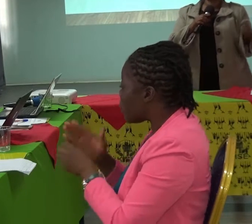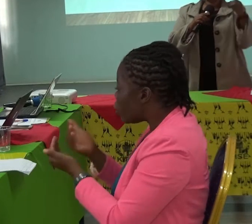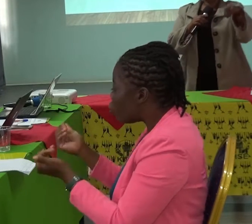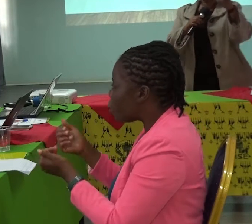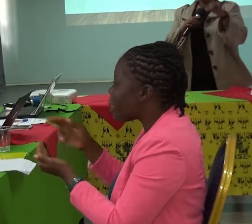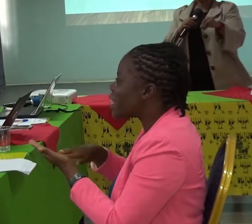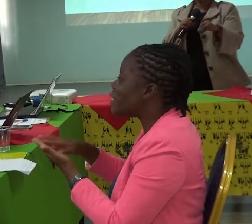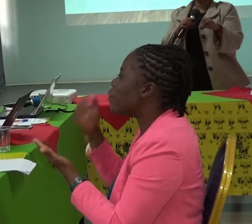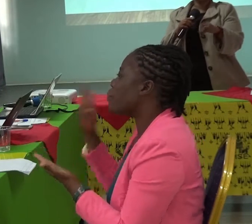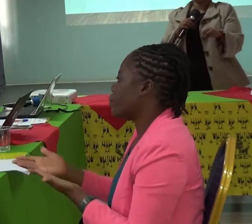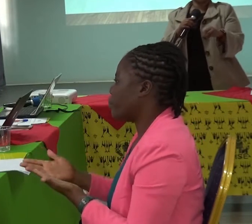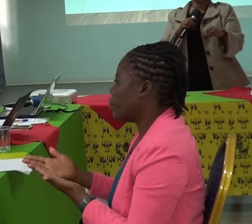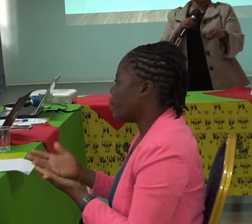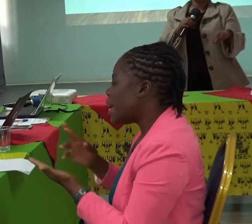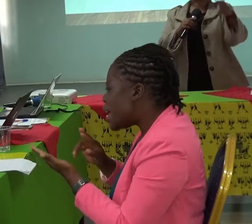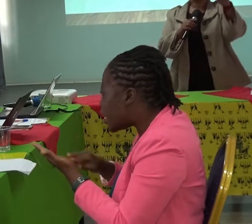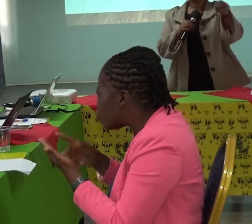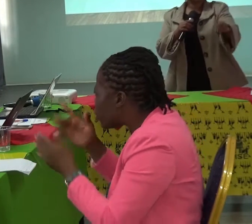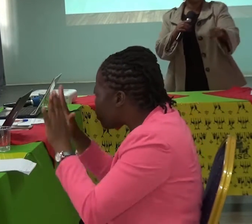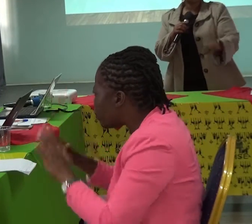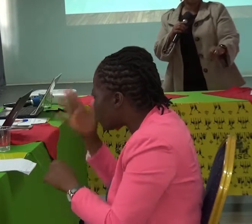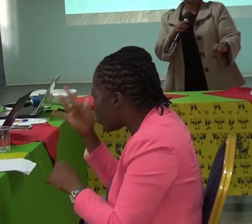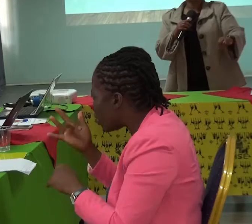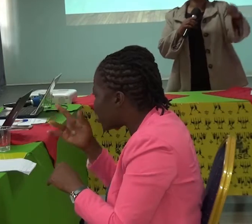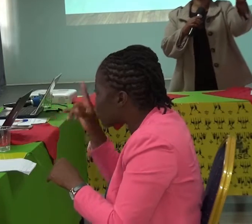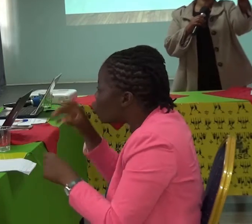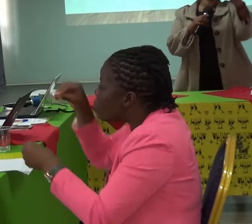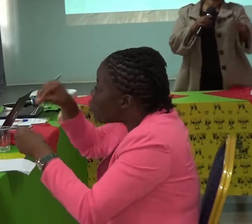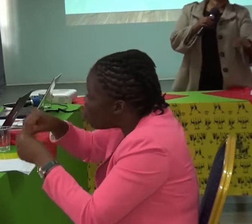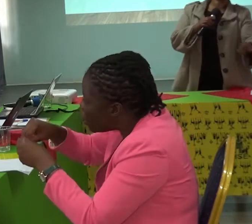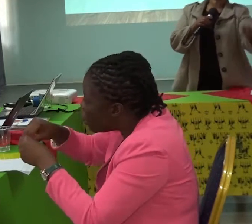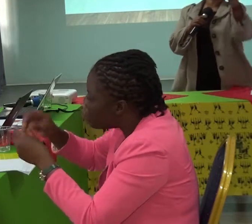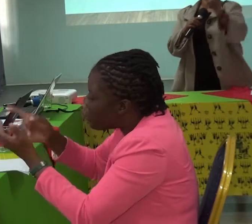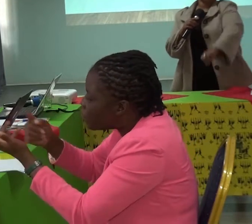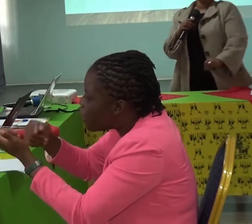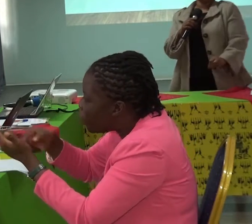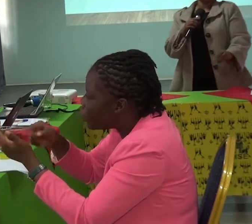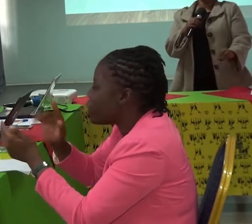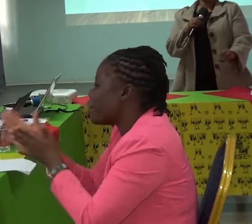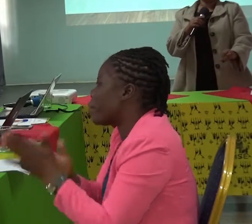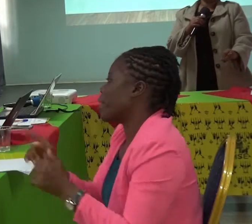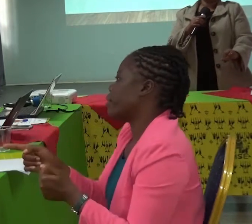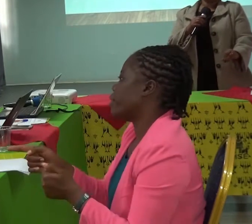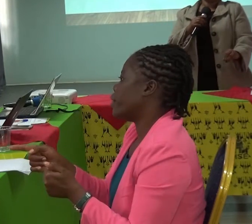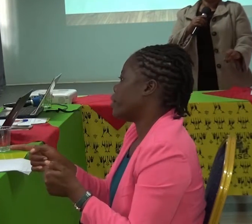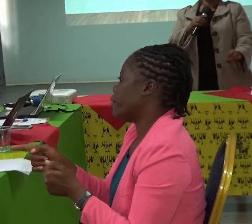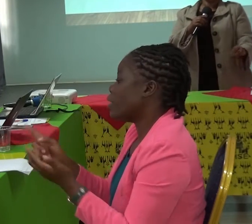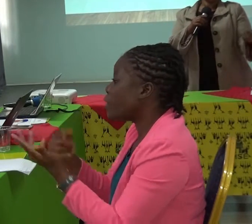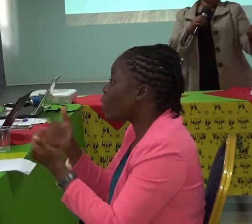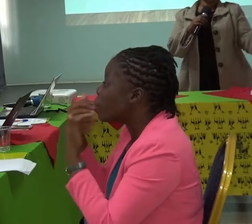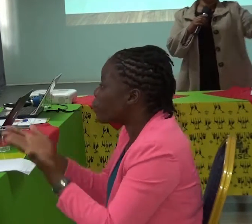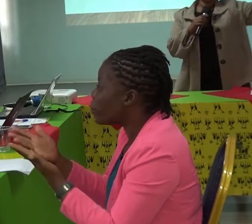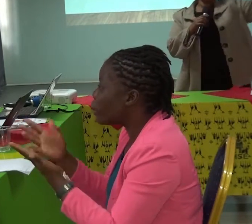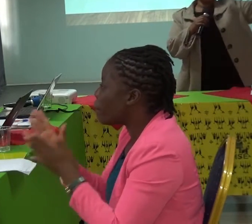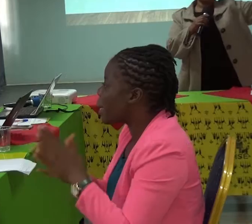registered? Why is the registration important? If they have to be included, they have to be counted so that they are planned for. So